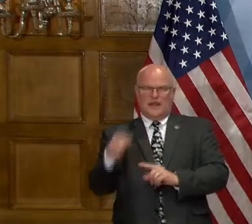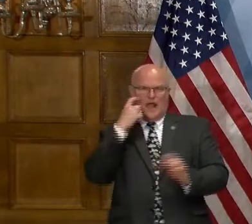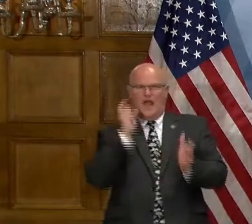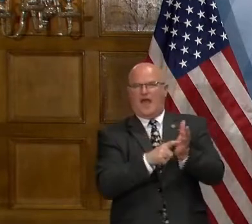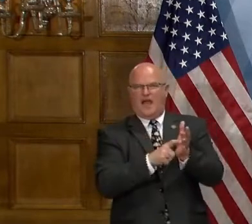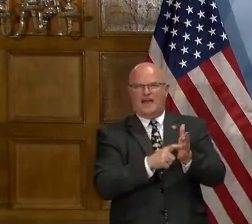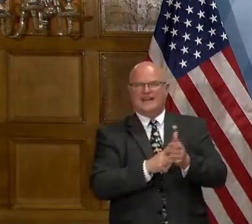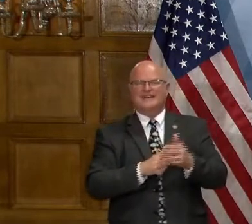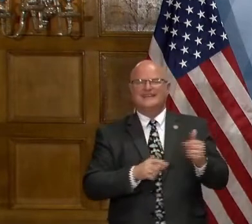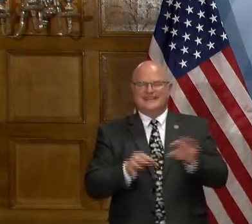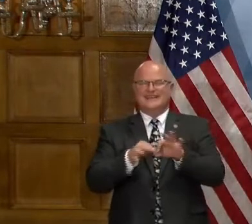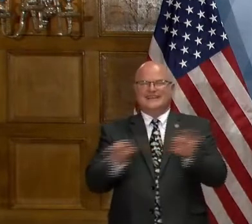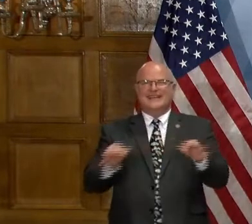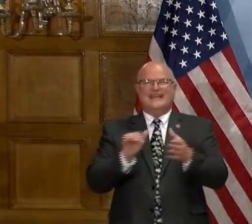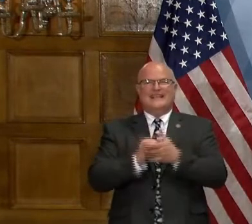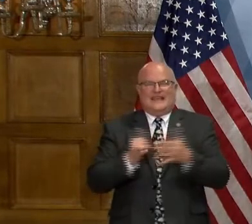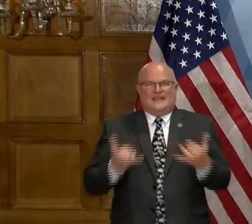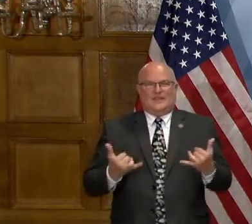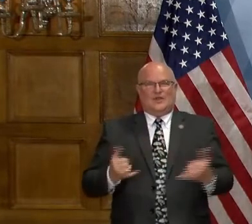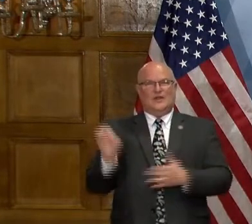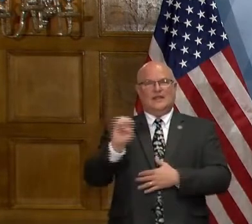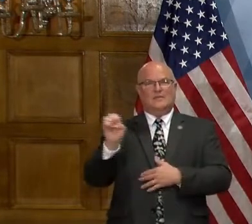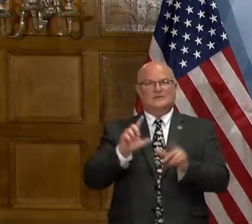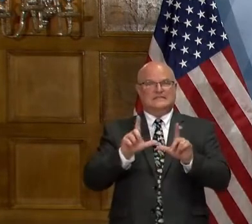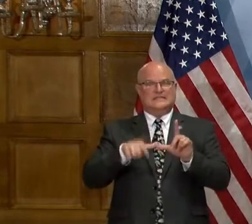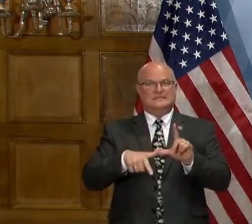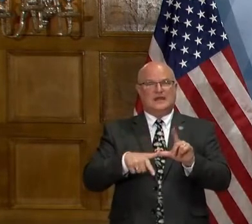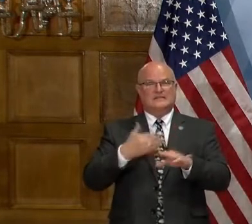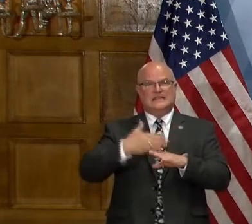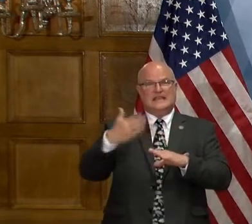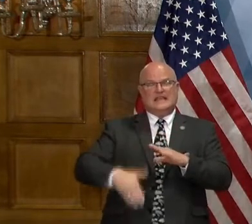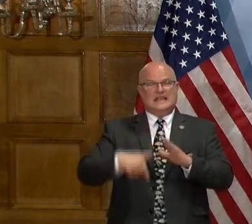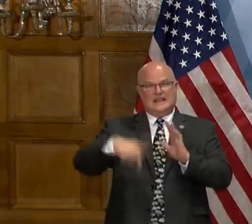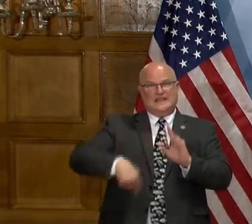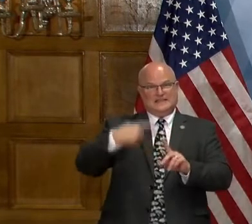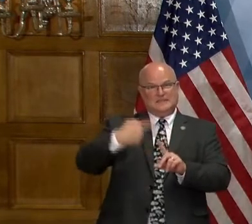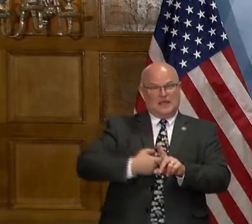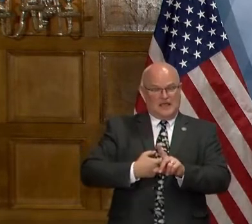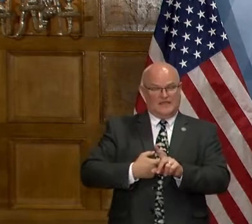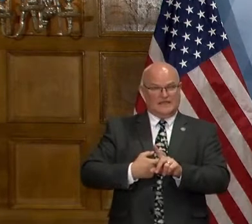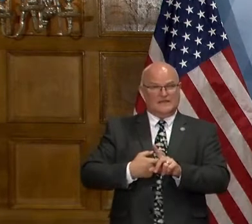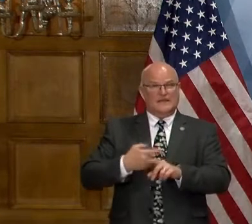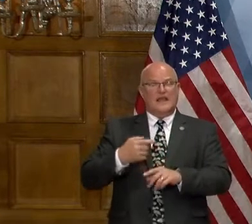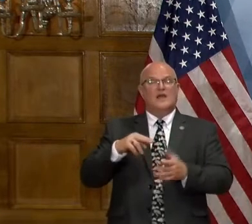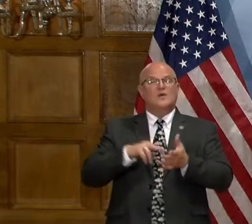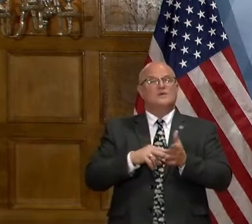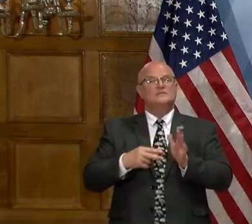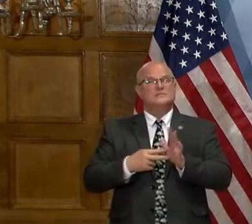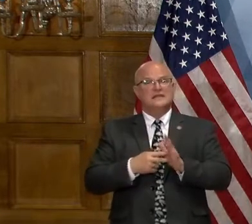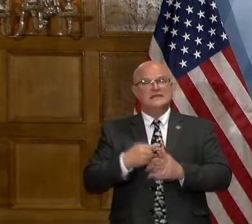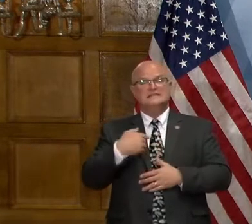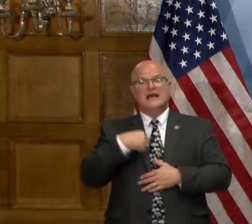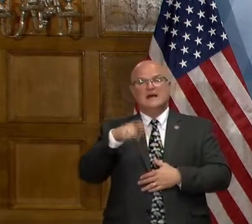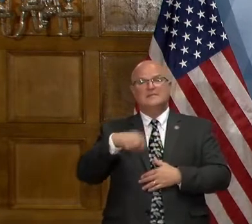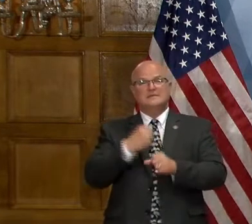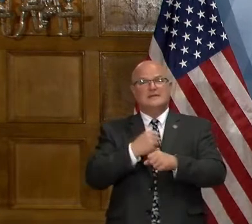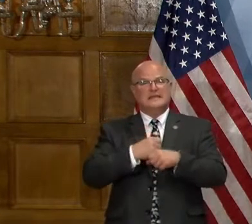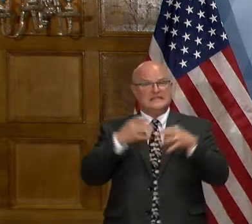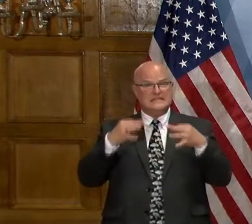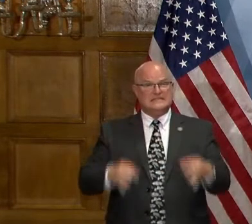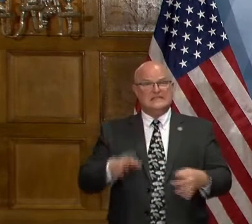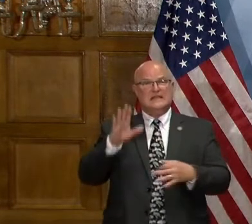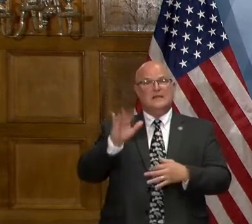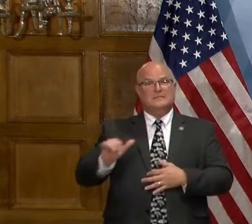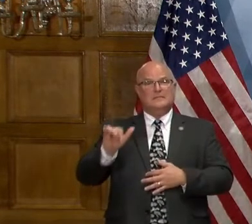it references the fact that the current emergency expires at the end of this month, and which means that I would have to make a decision by